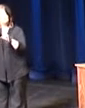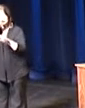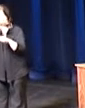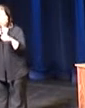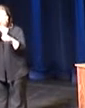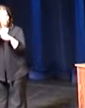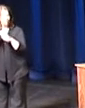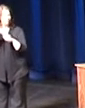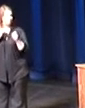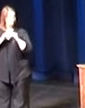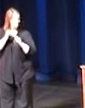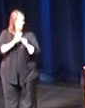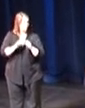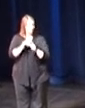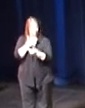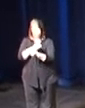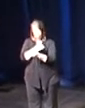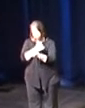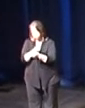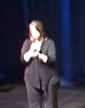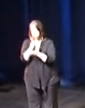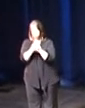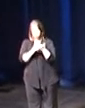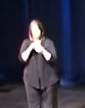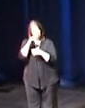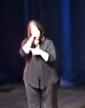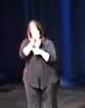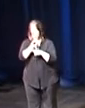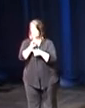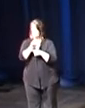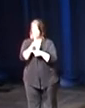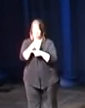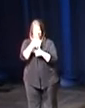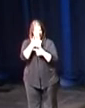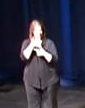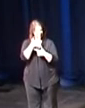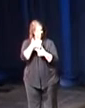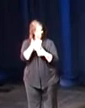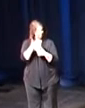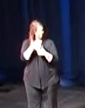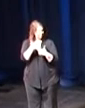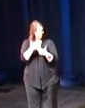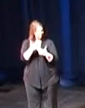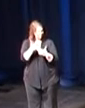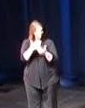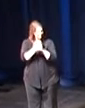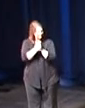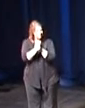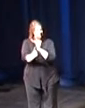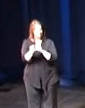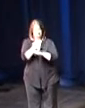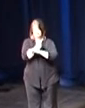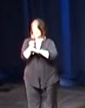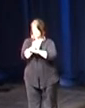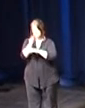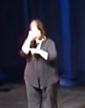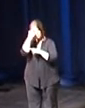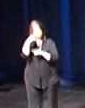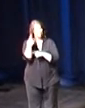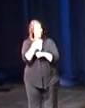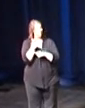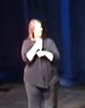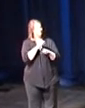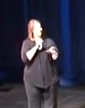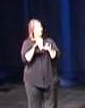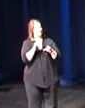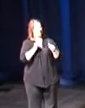some of these awkward kids are really great at stage stuff because you got to always just act in the play. You got to act in the